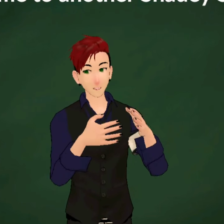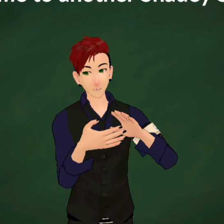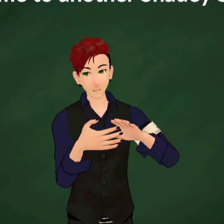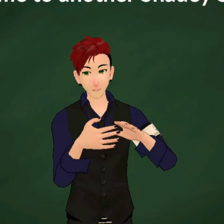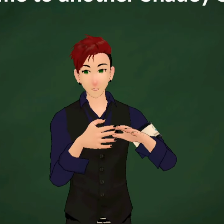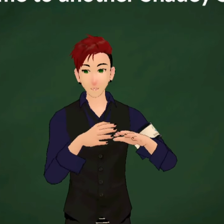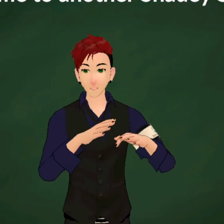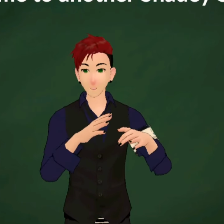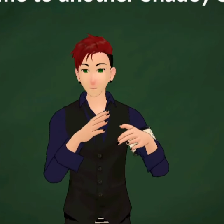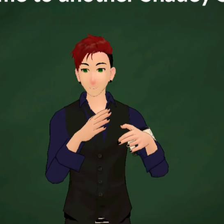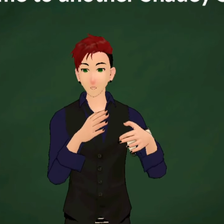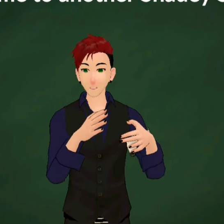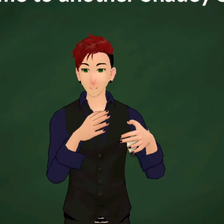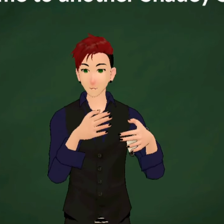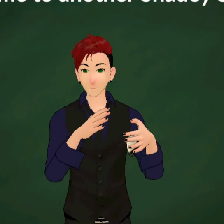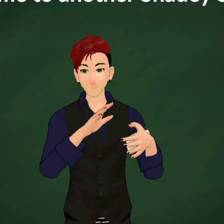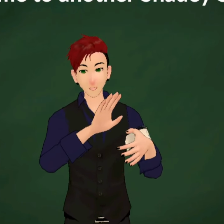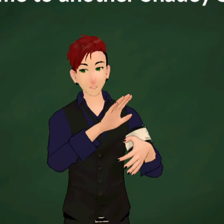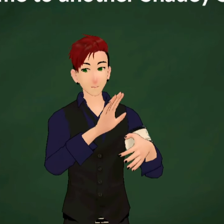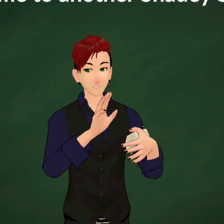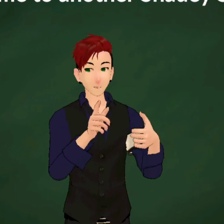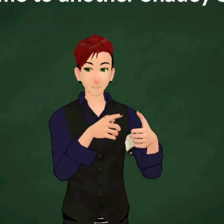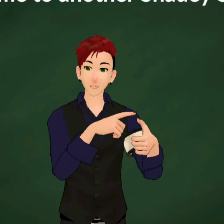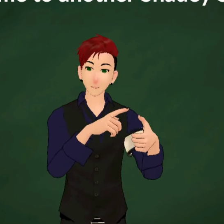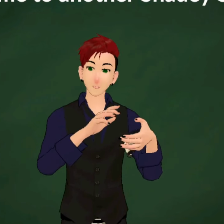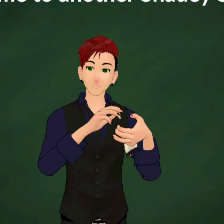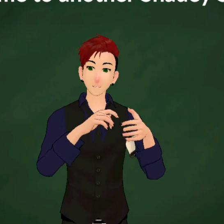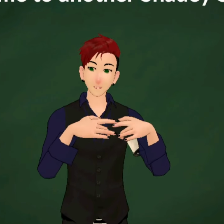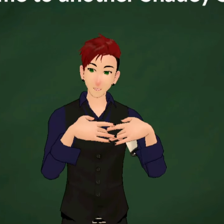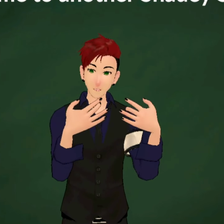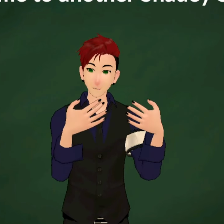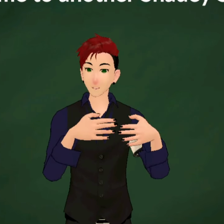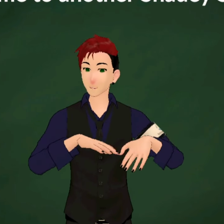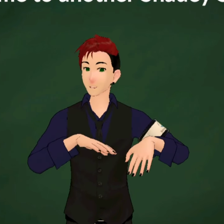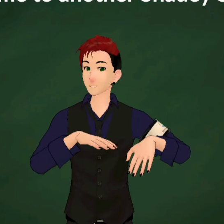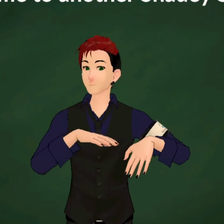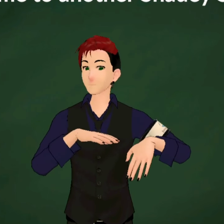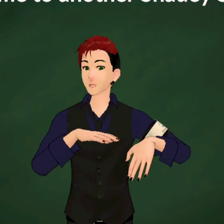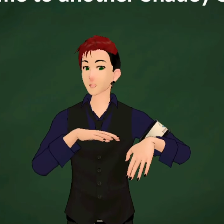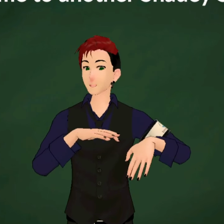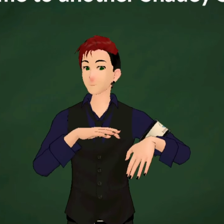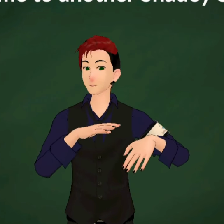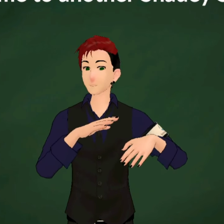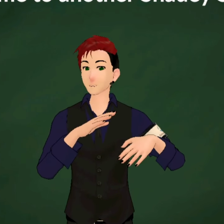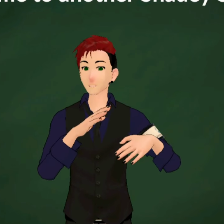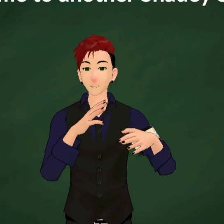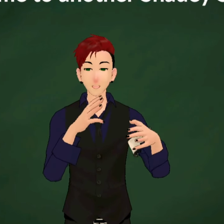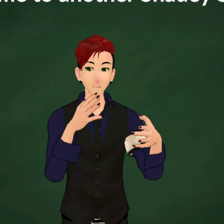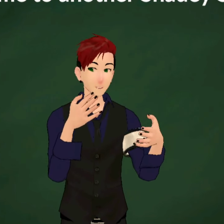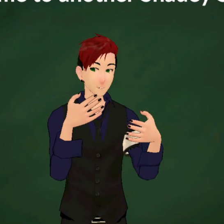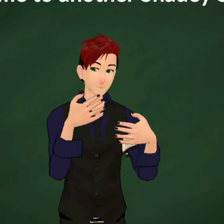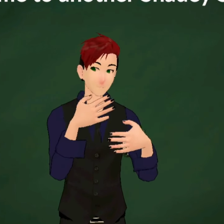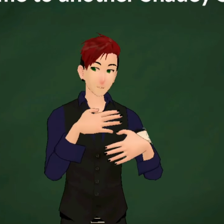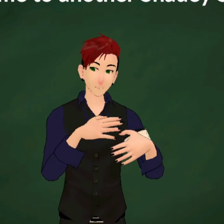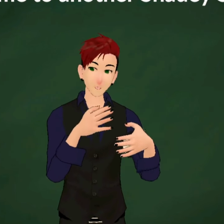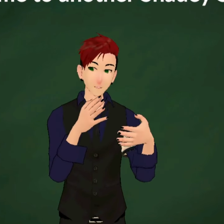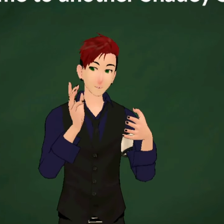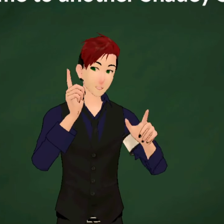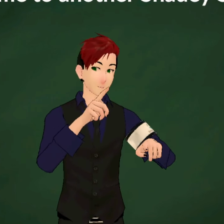another community. It was one of our, it was their like first collaboration event, and got to enjoy coming